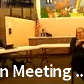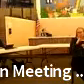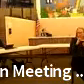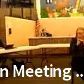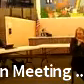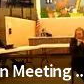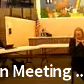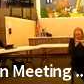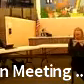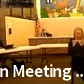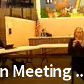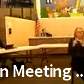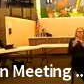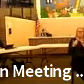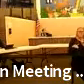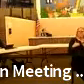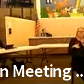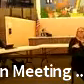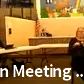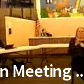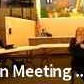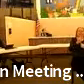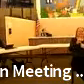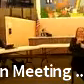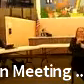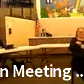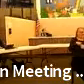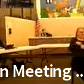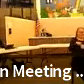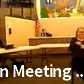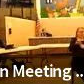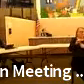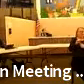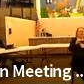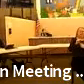it's a buffer around that property.